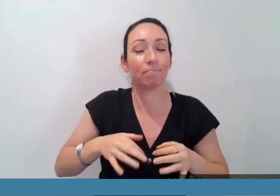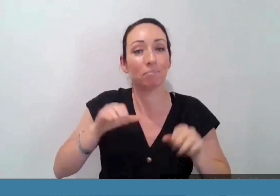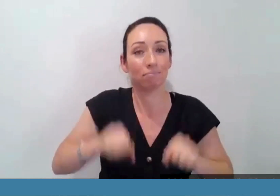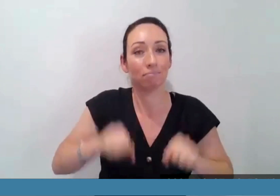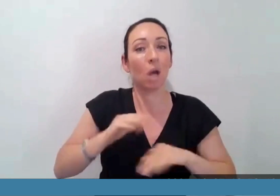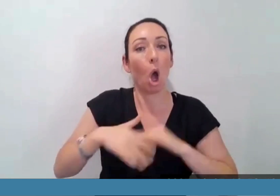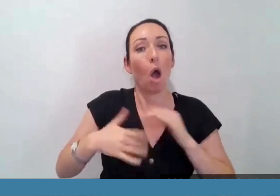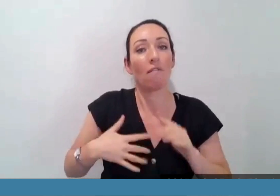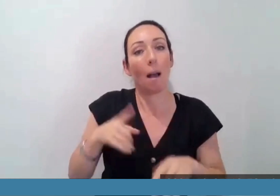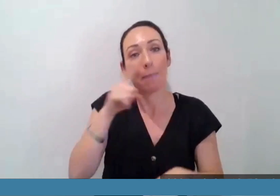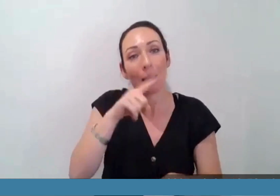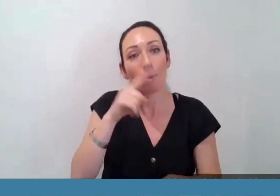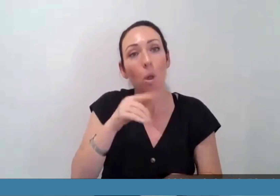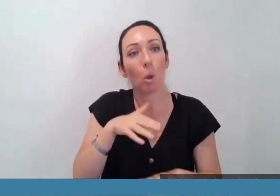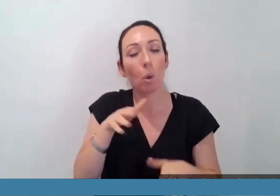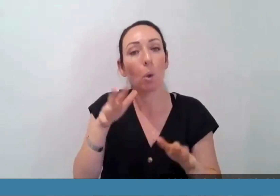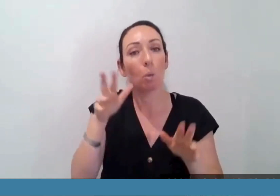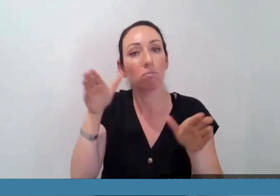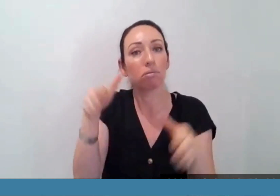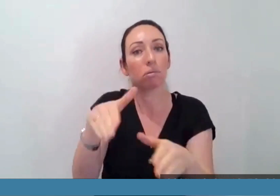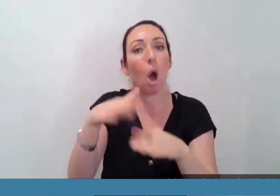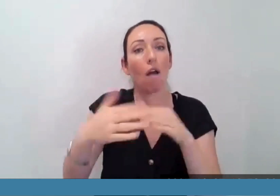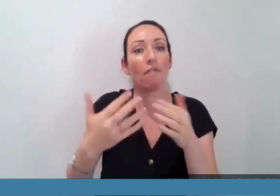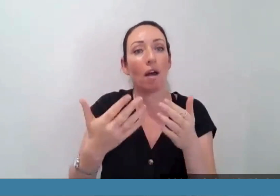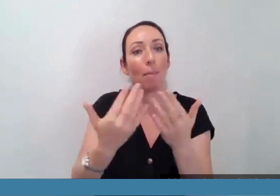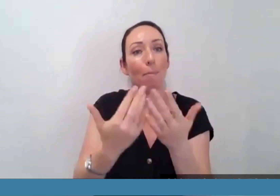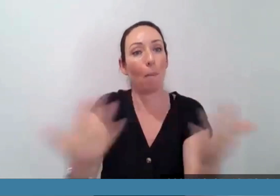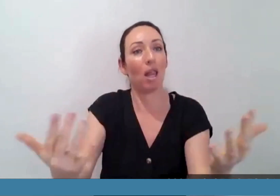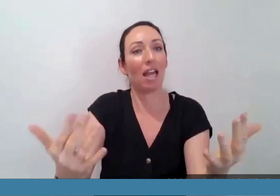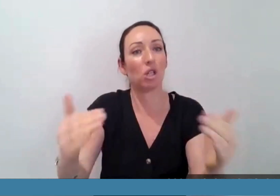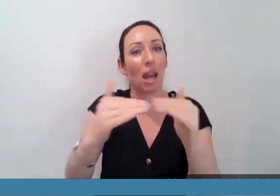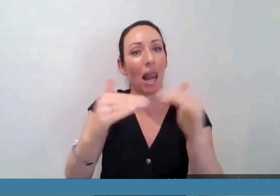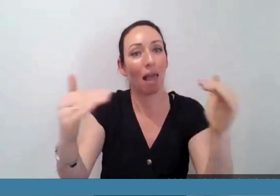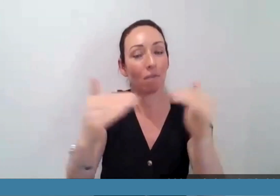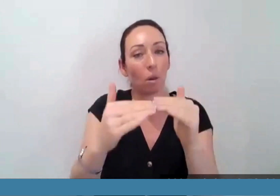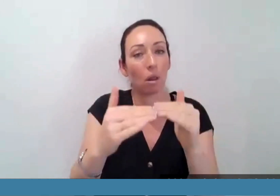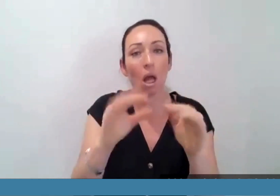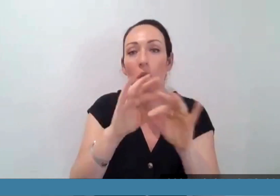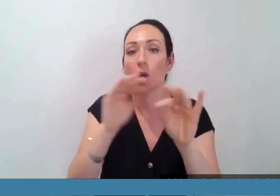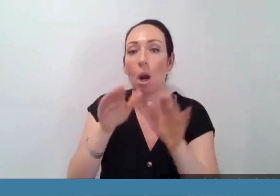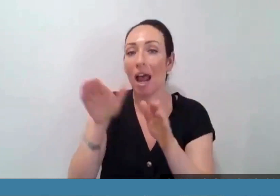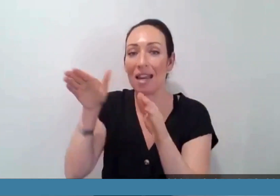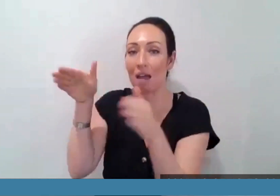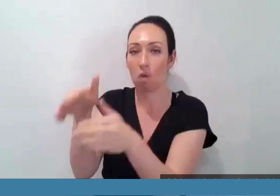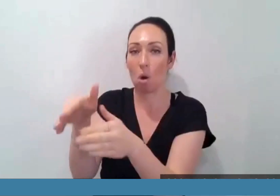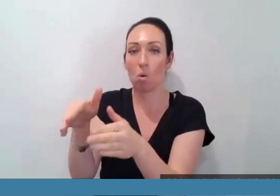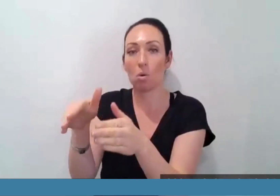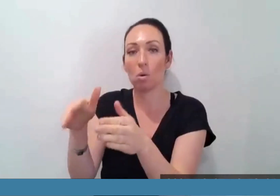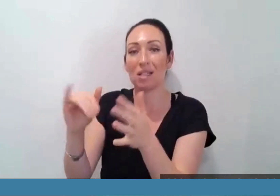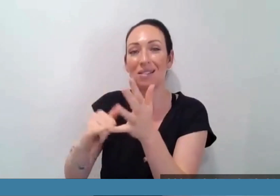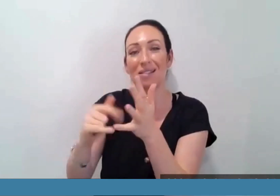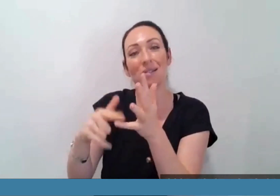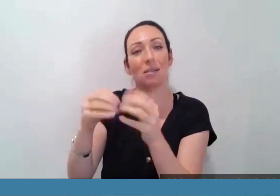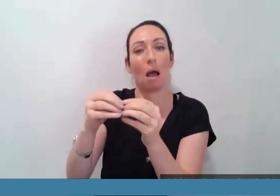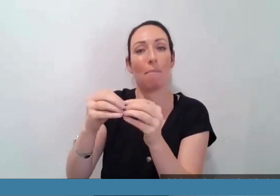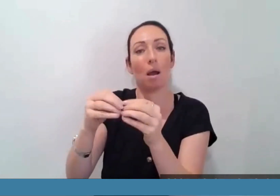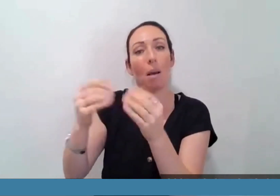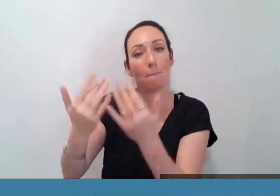at a high level rather than on a subpopulation or narrow focus. As this is commissioned